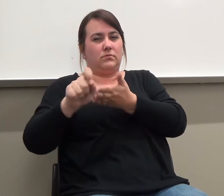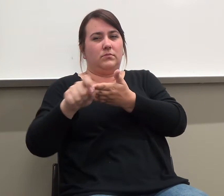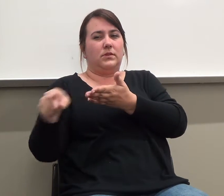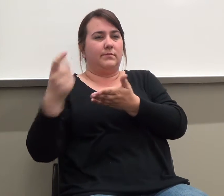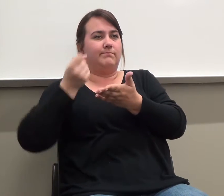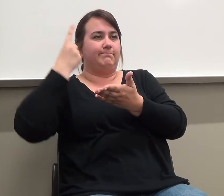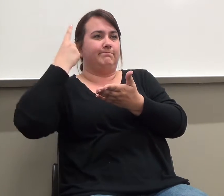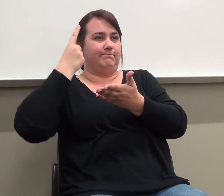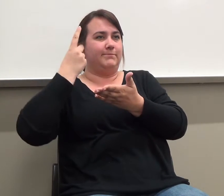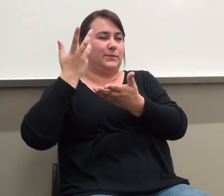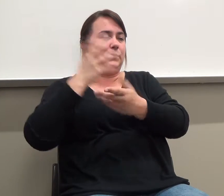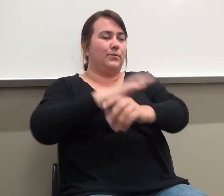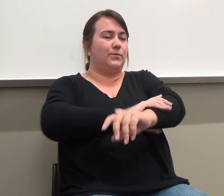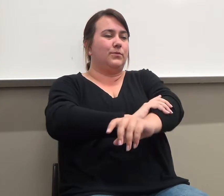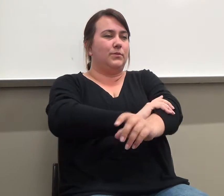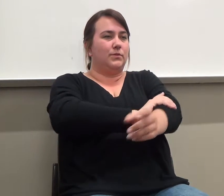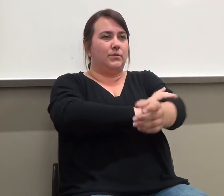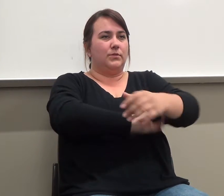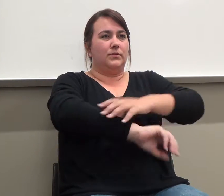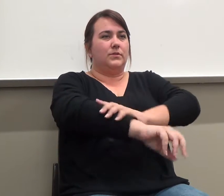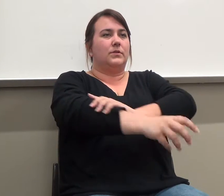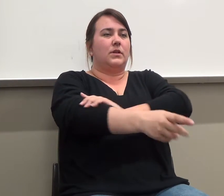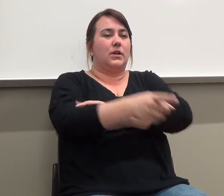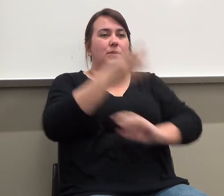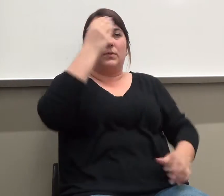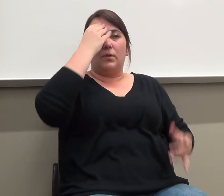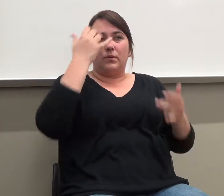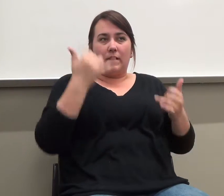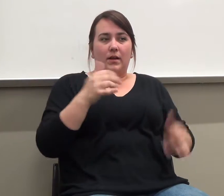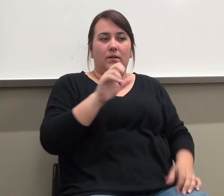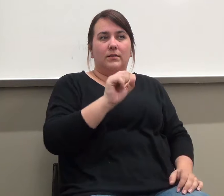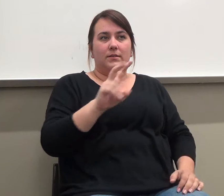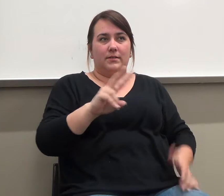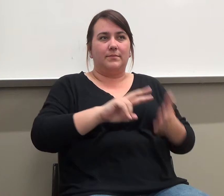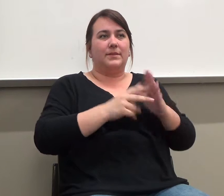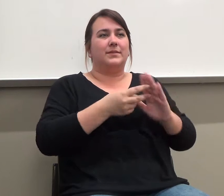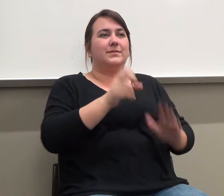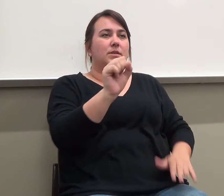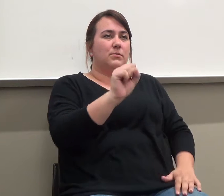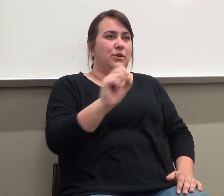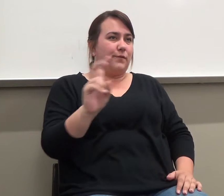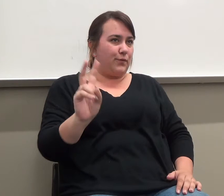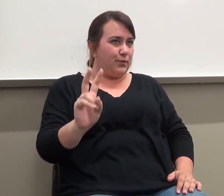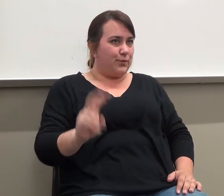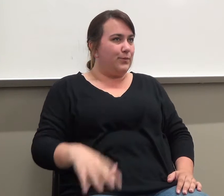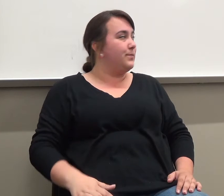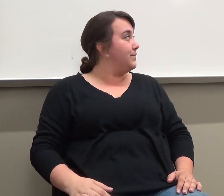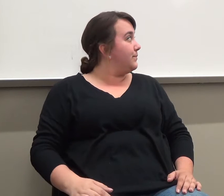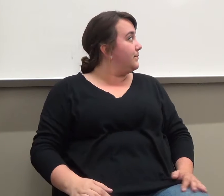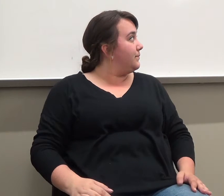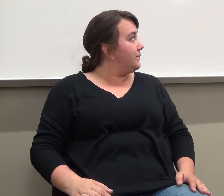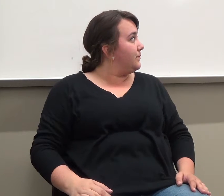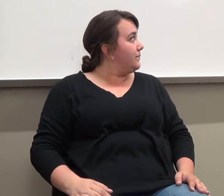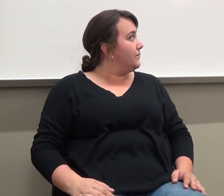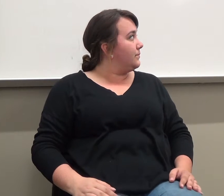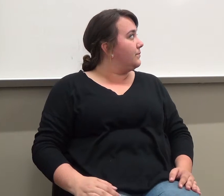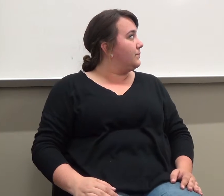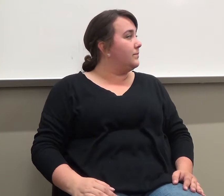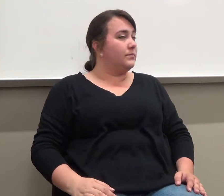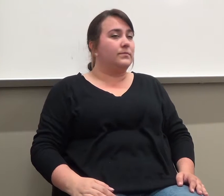means, okay? And you guys know now that it means subject, that's a J, verb agreement.